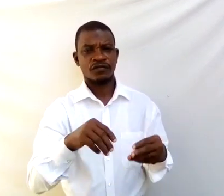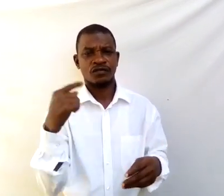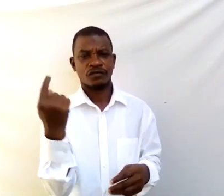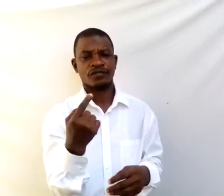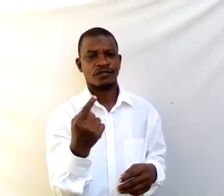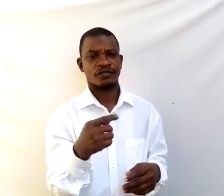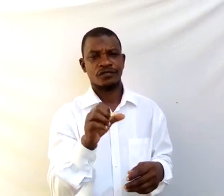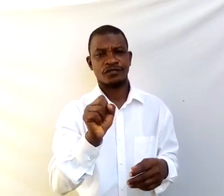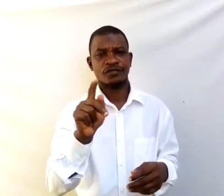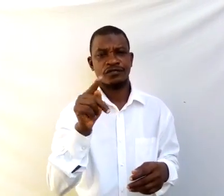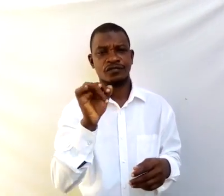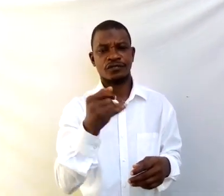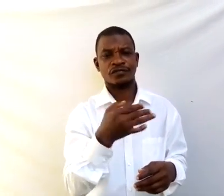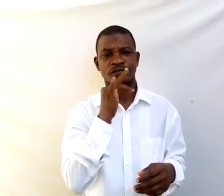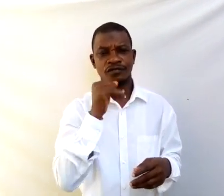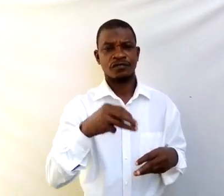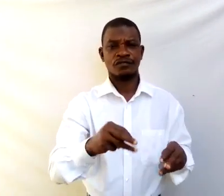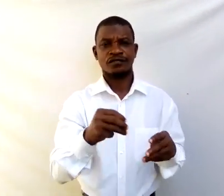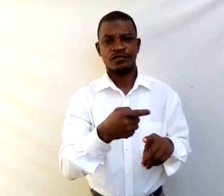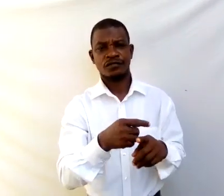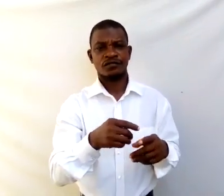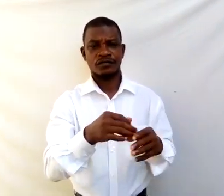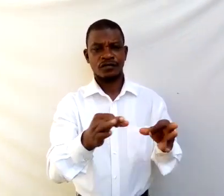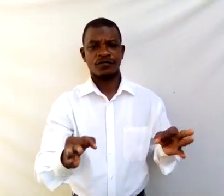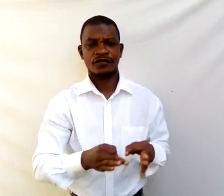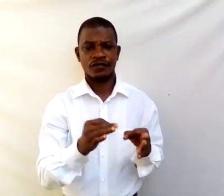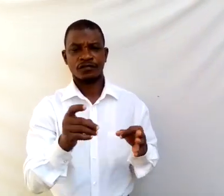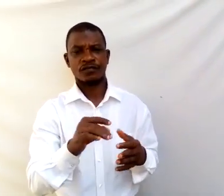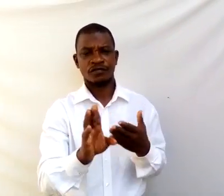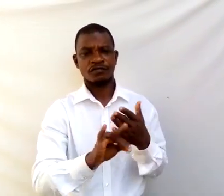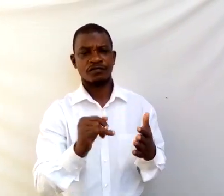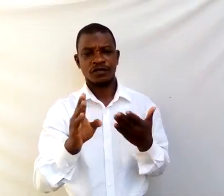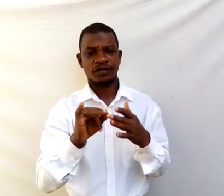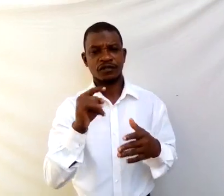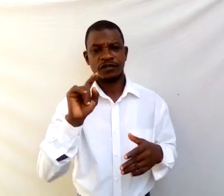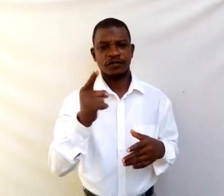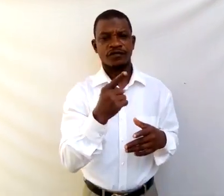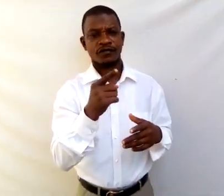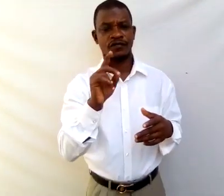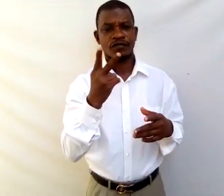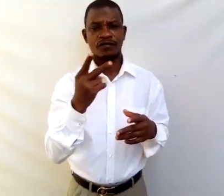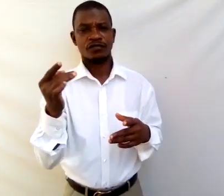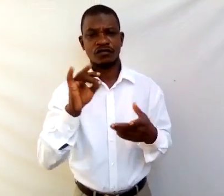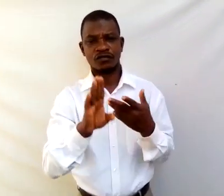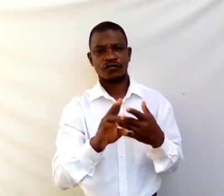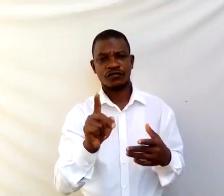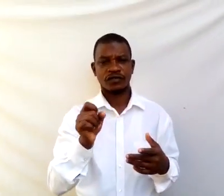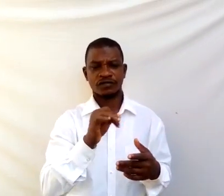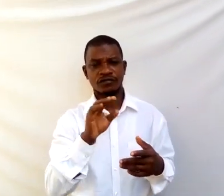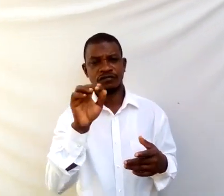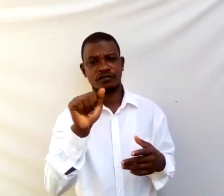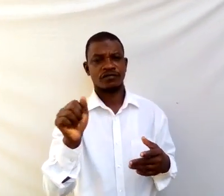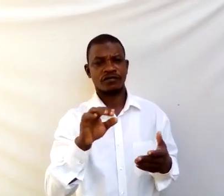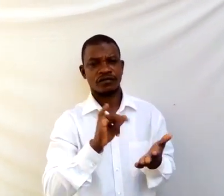such as the movement formed by the first 2 vertebrae, that is, atlas and